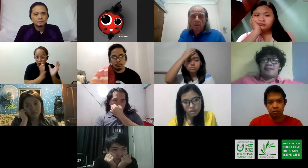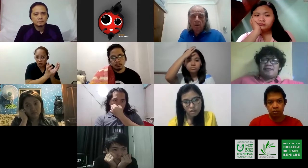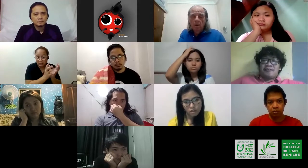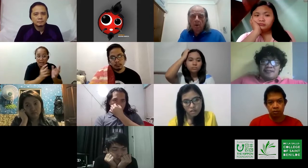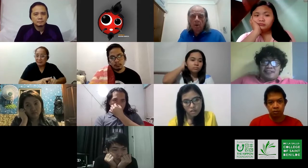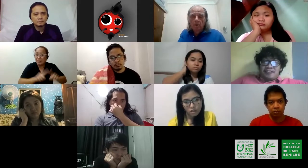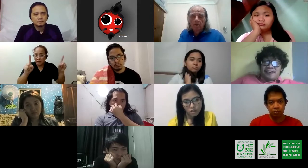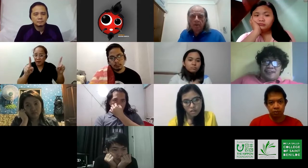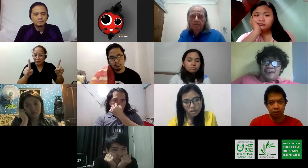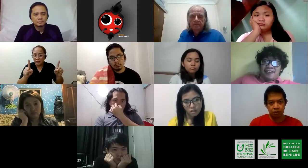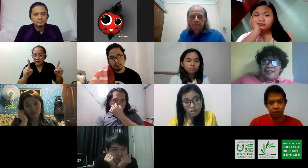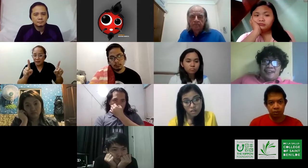Okay.